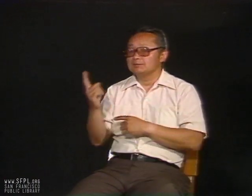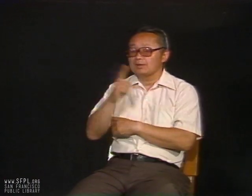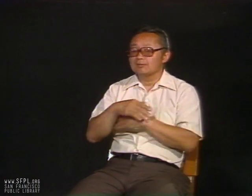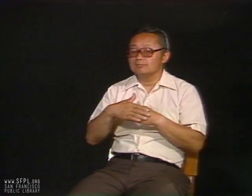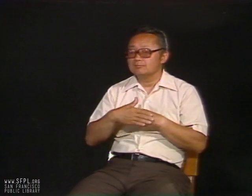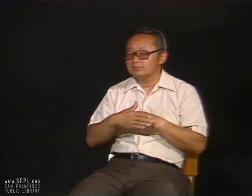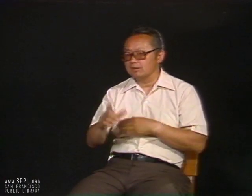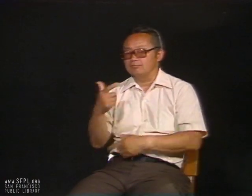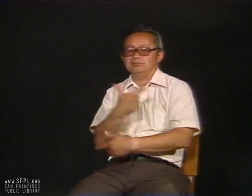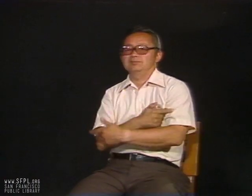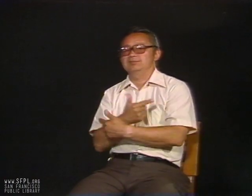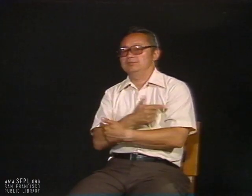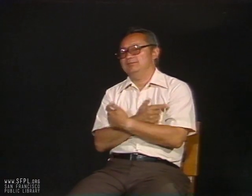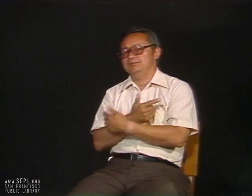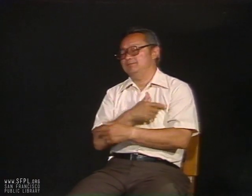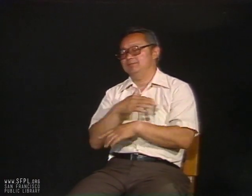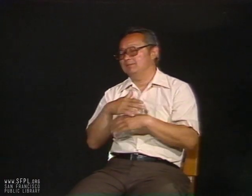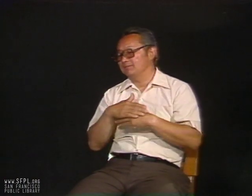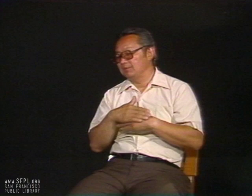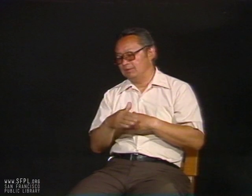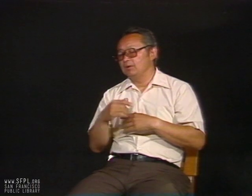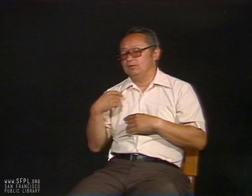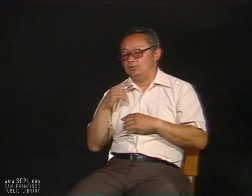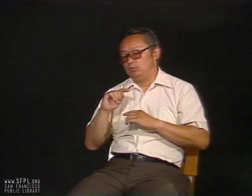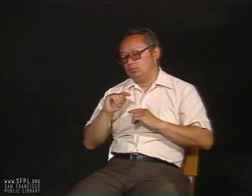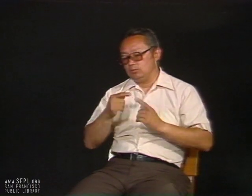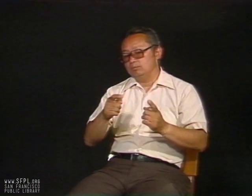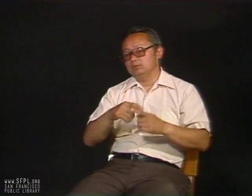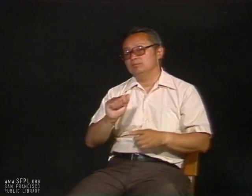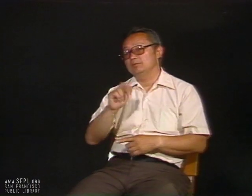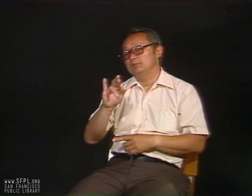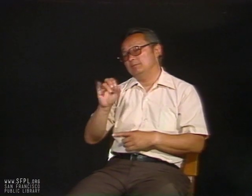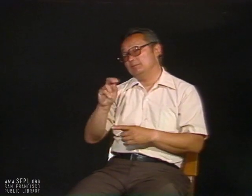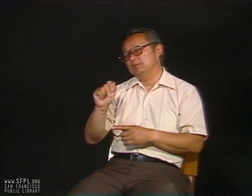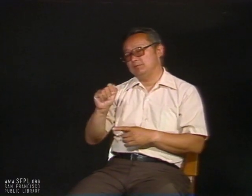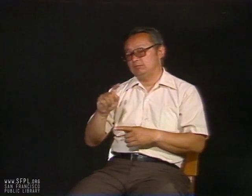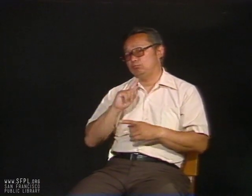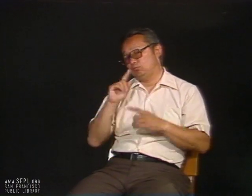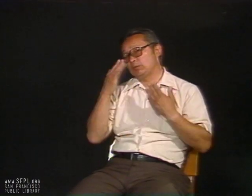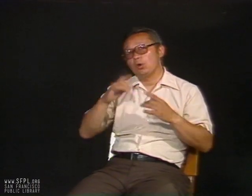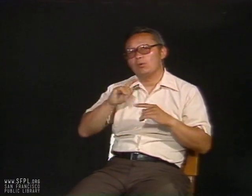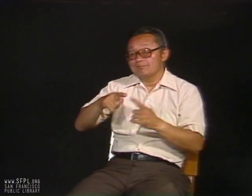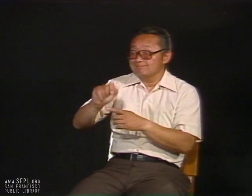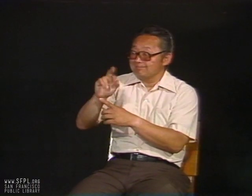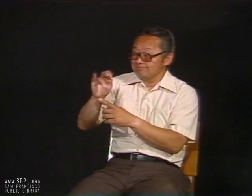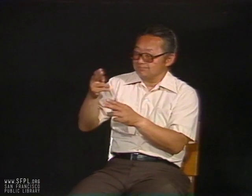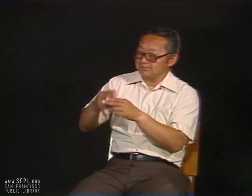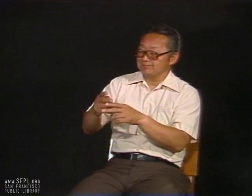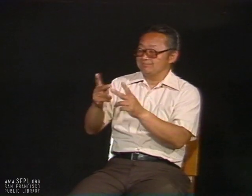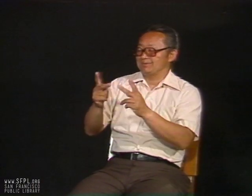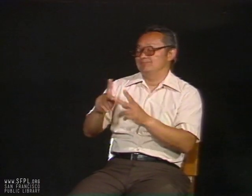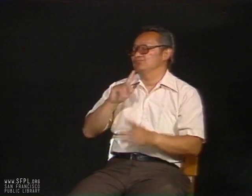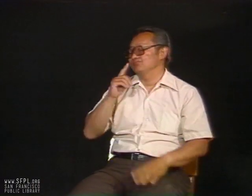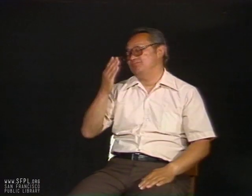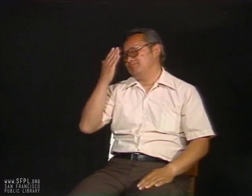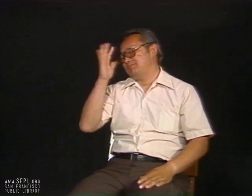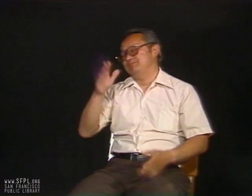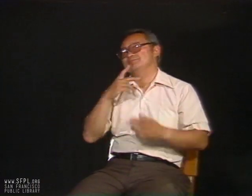During the days that followed, we were given vaccination shots. Then I was taken to Arizona. I did not know the name of